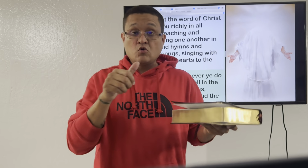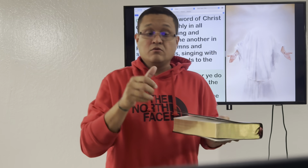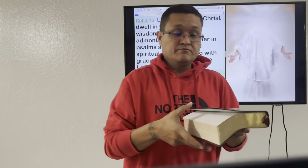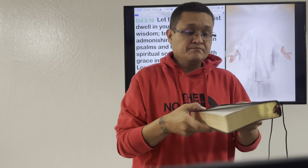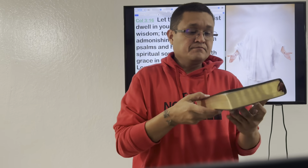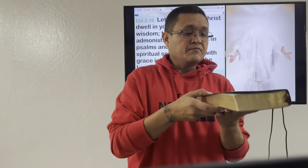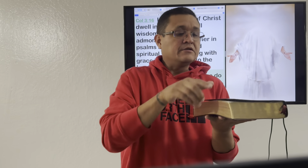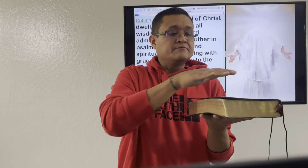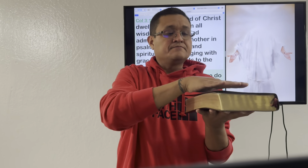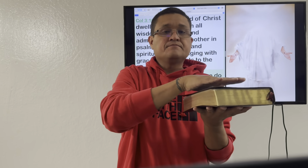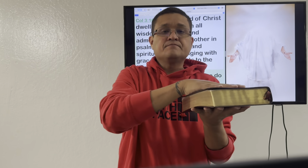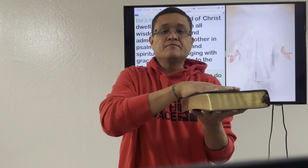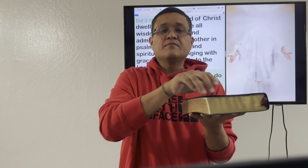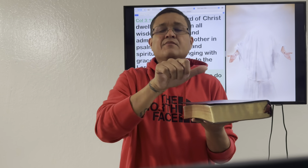Is it separate?